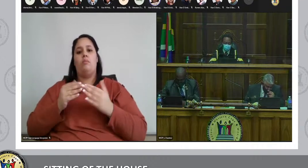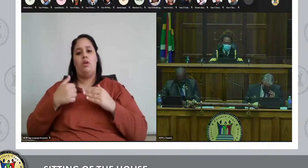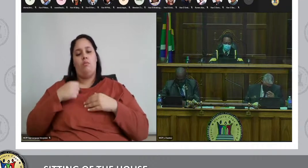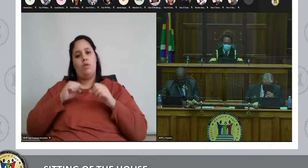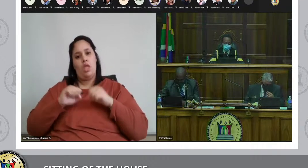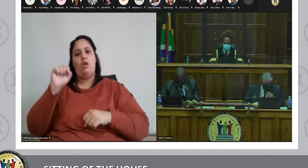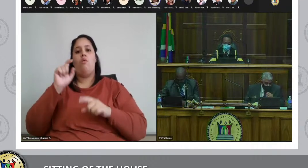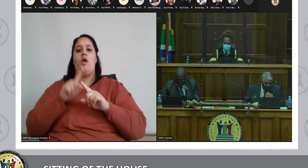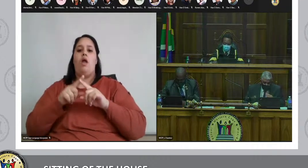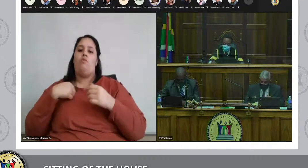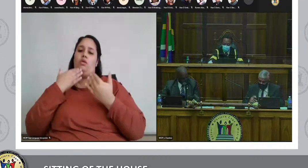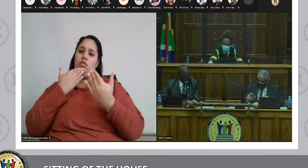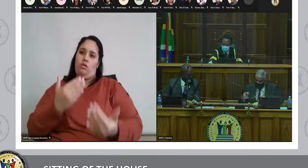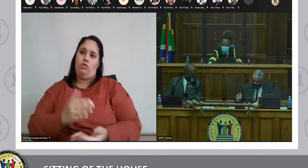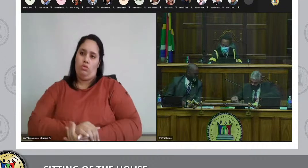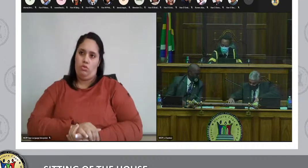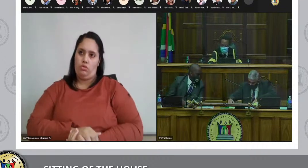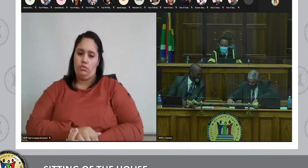heroines. I thank you.